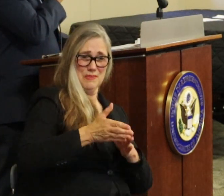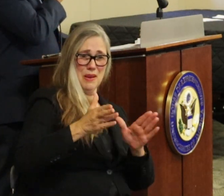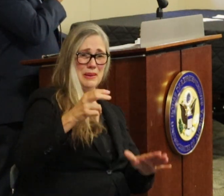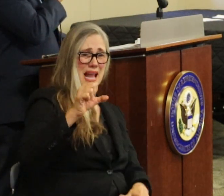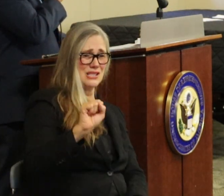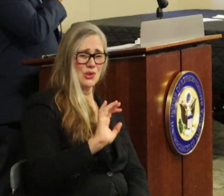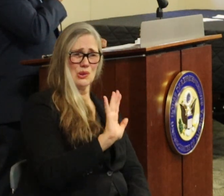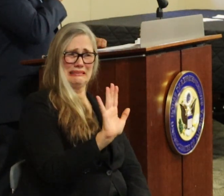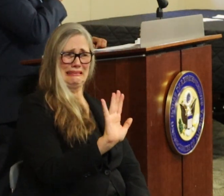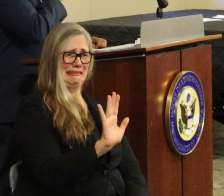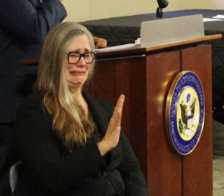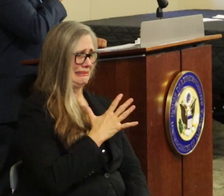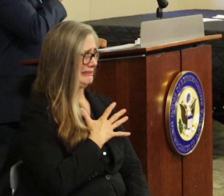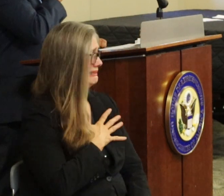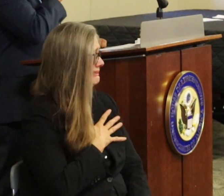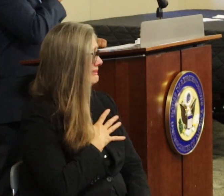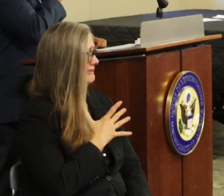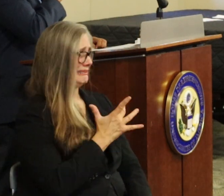schools in the area.